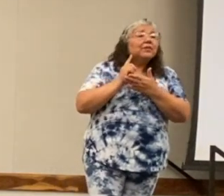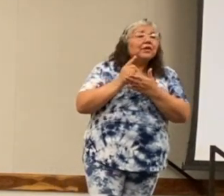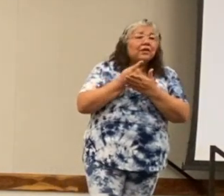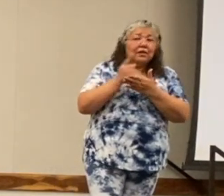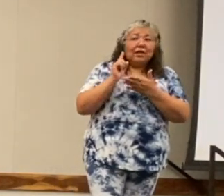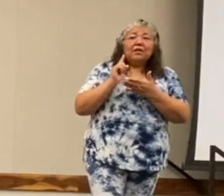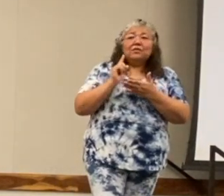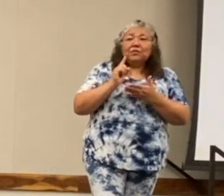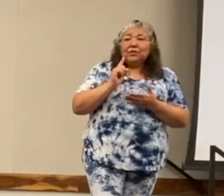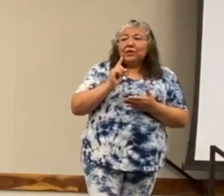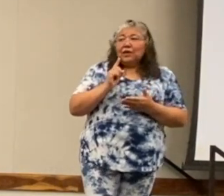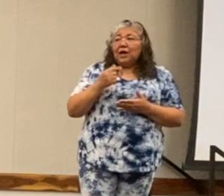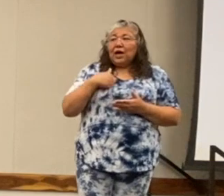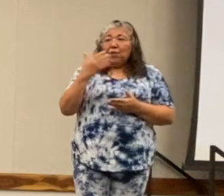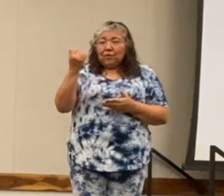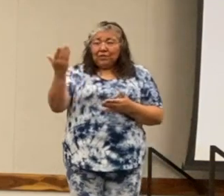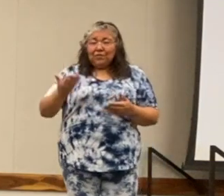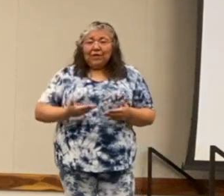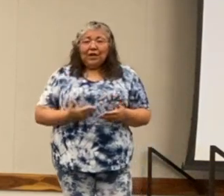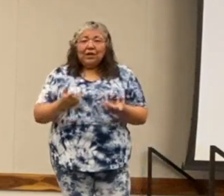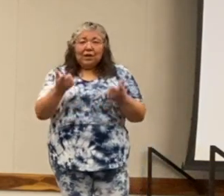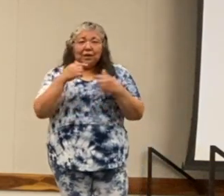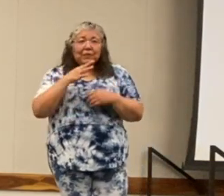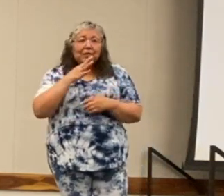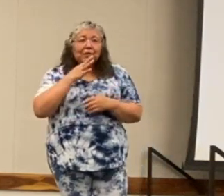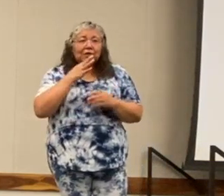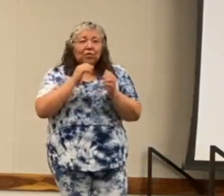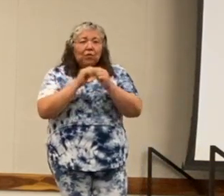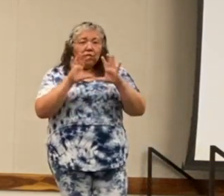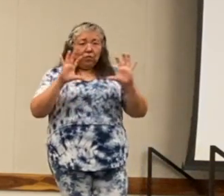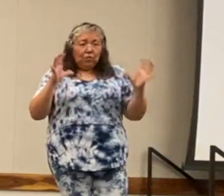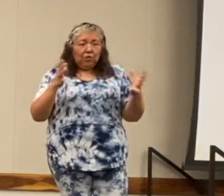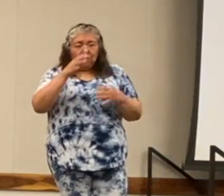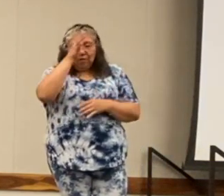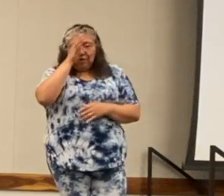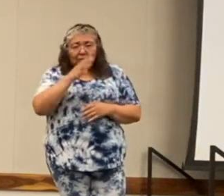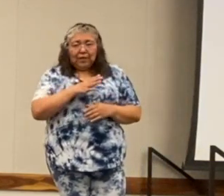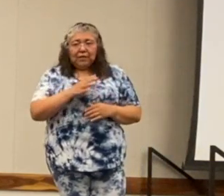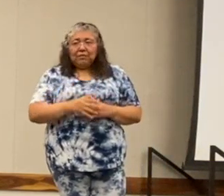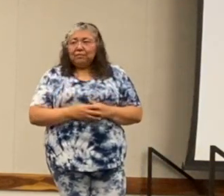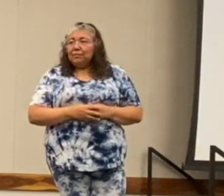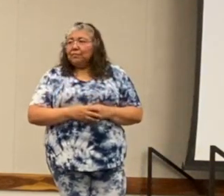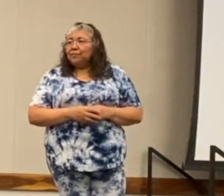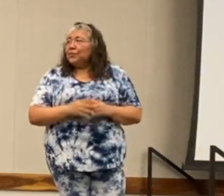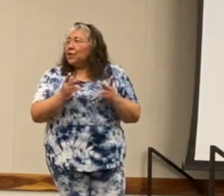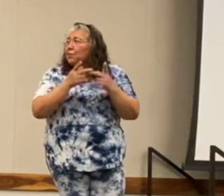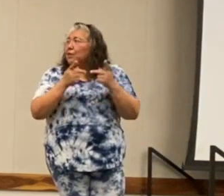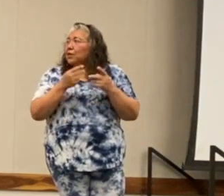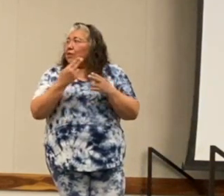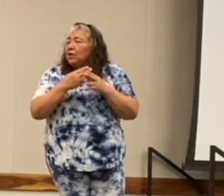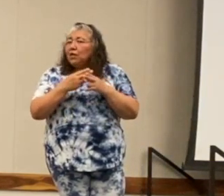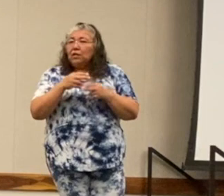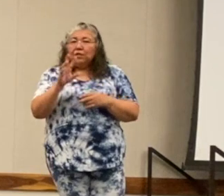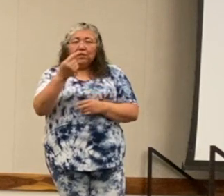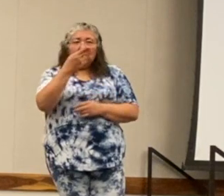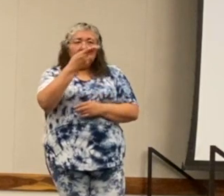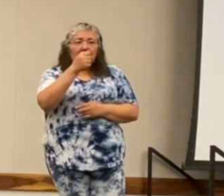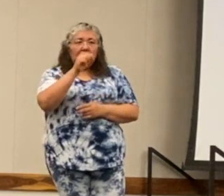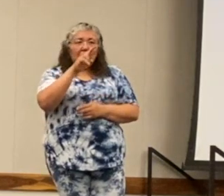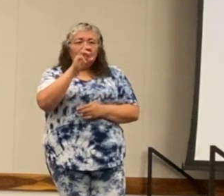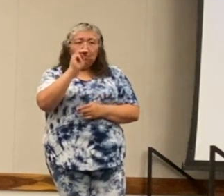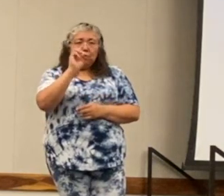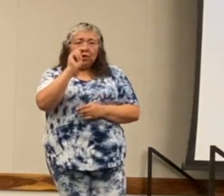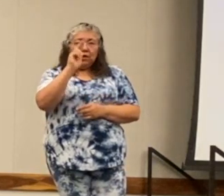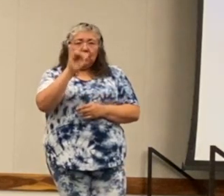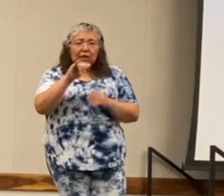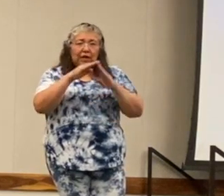Last week, I was invited to come speak to a group of men at a place called the Harmony House.